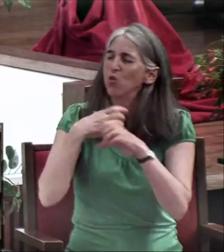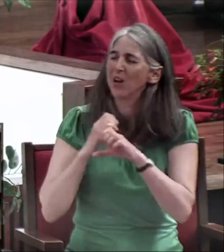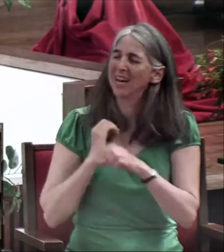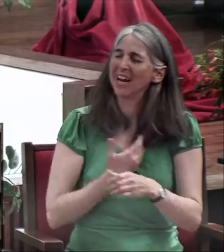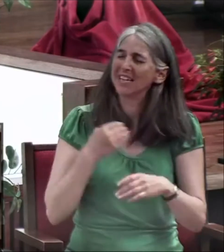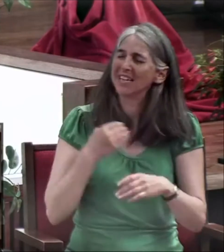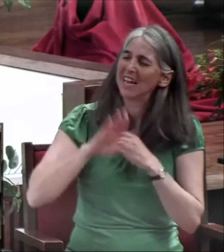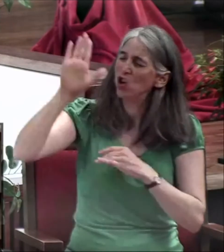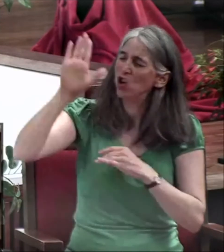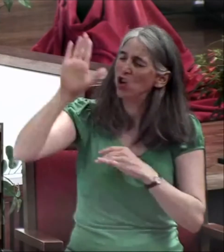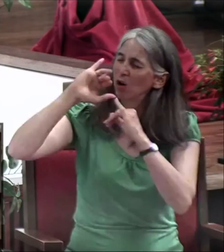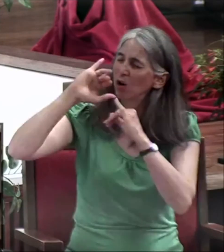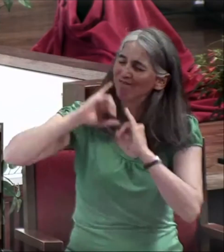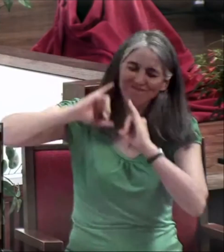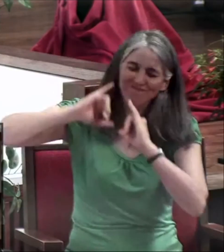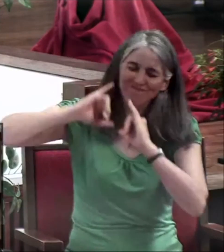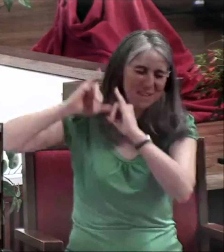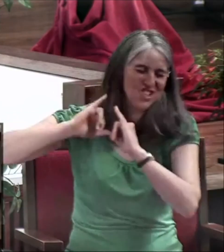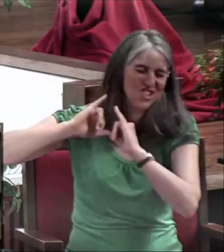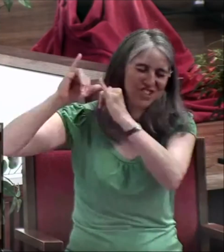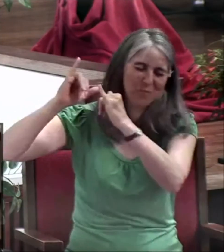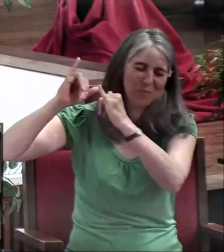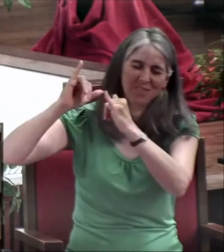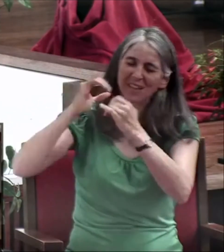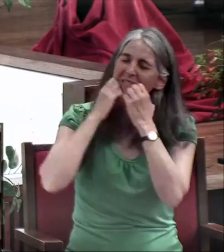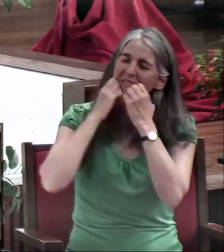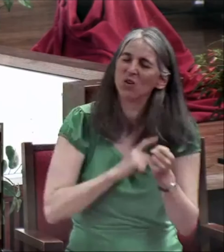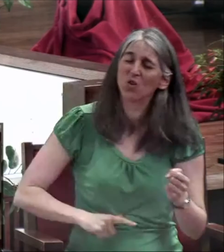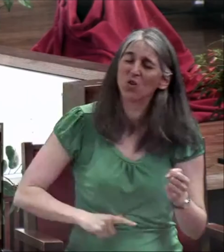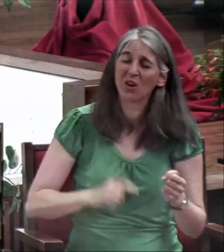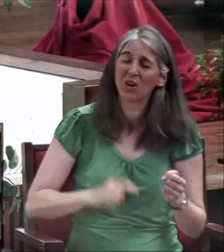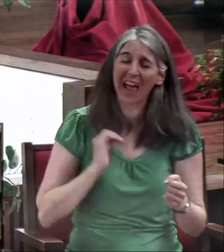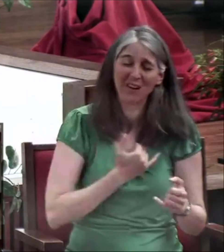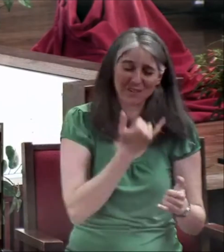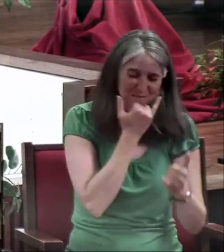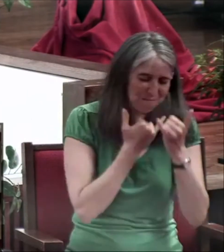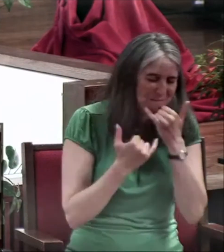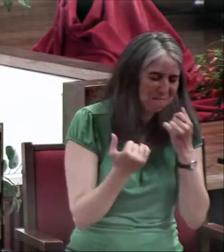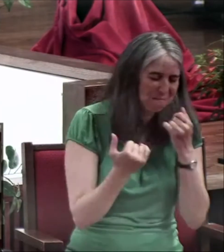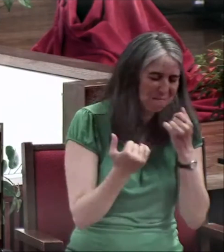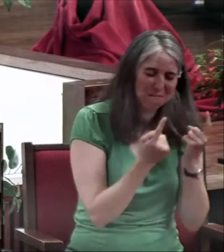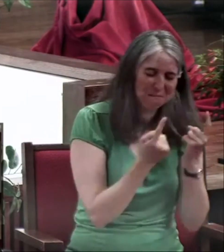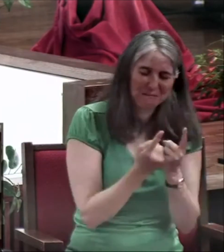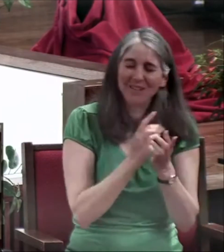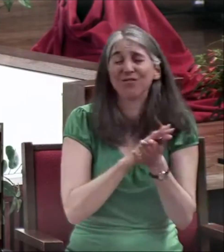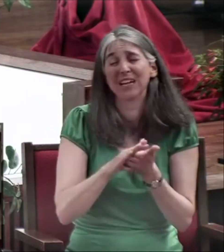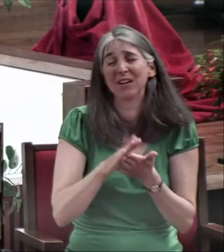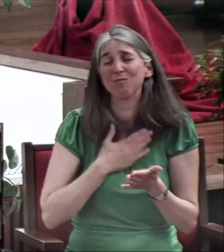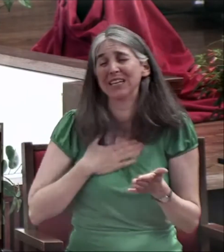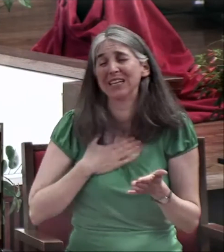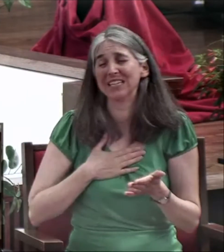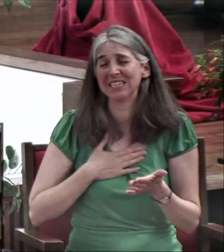your image. Dear Lord, please forgive our faults and our sins, our